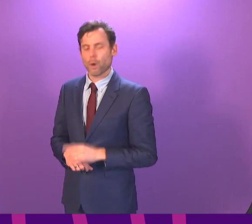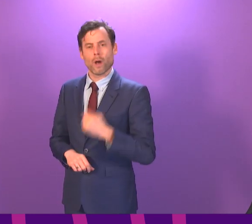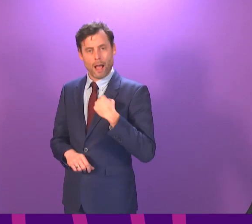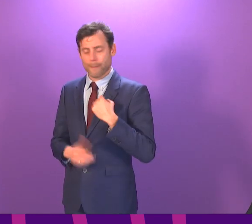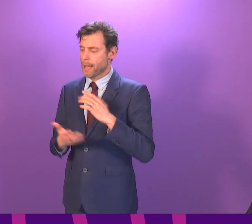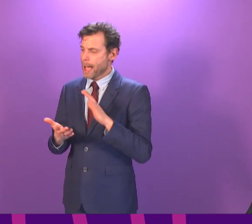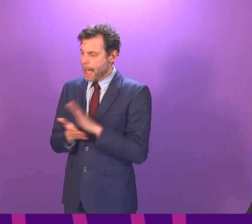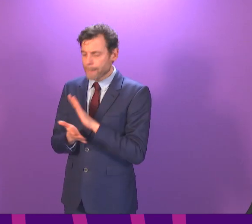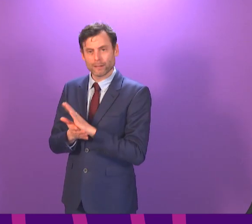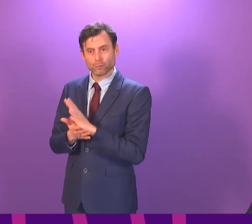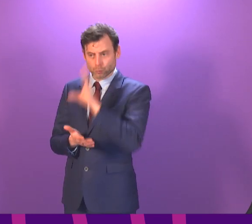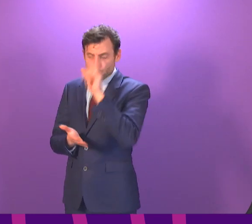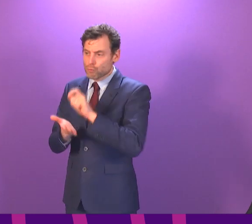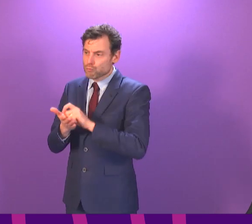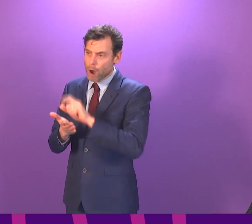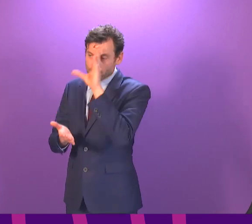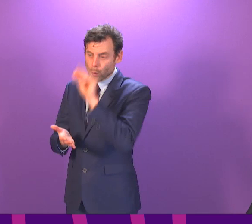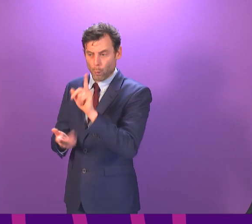happy to write to the member with an update.